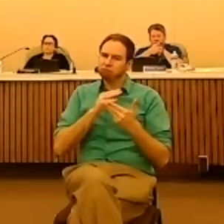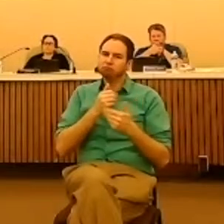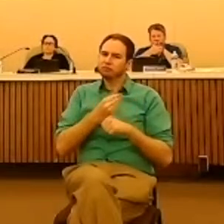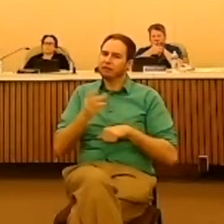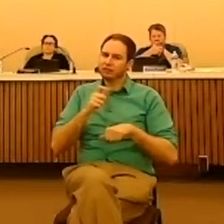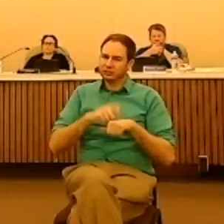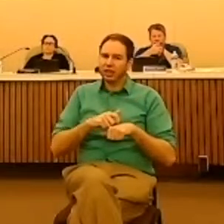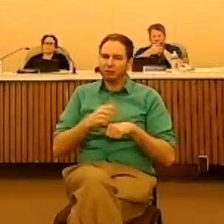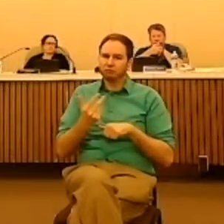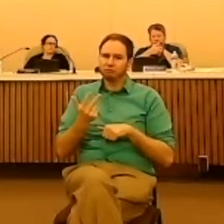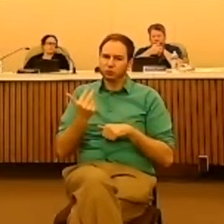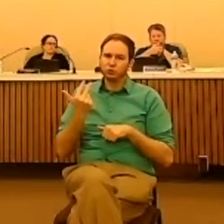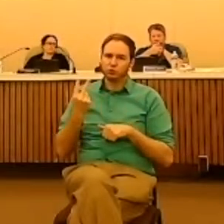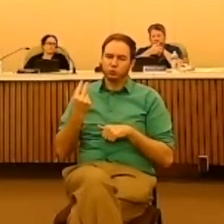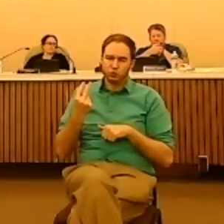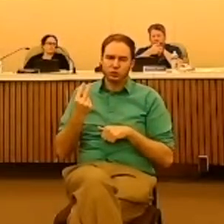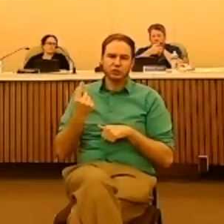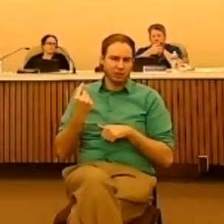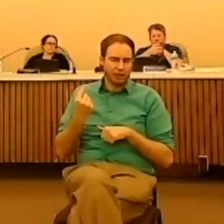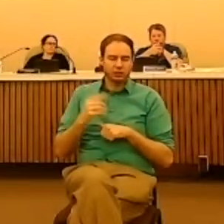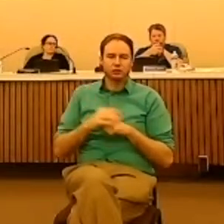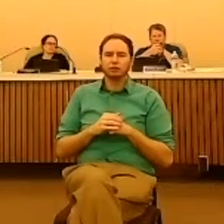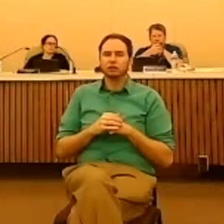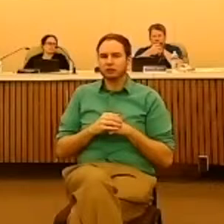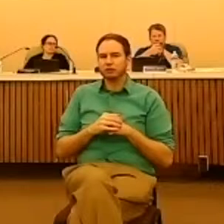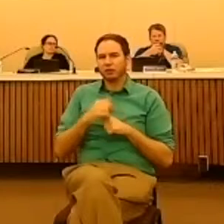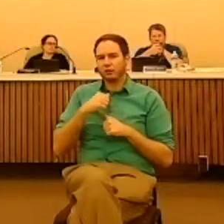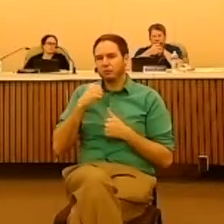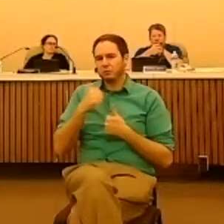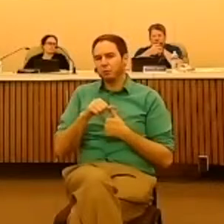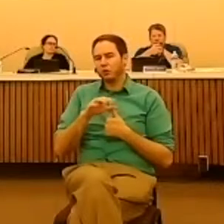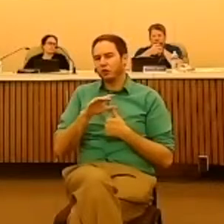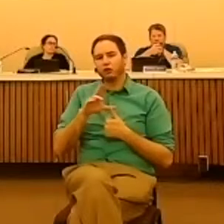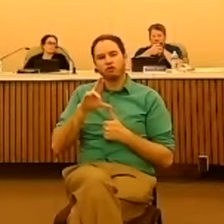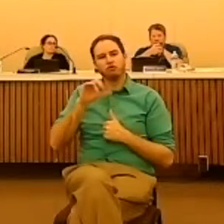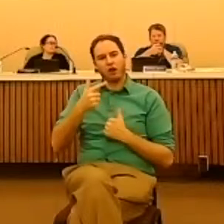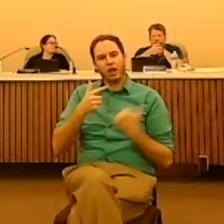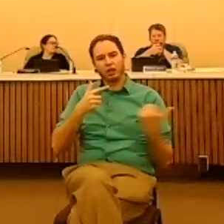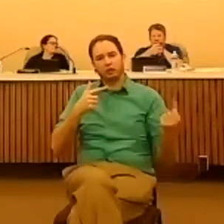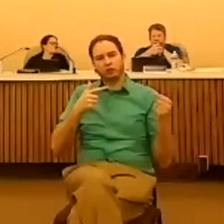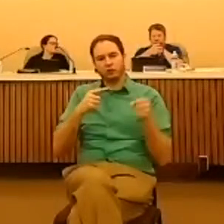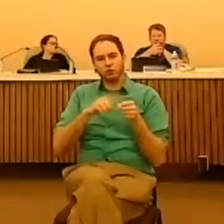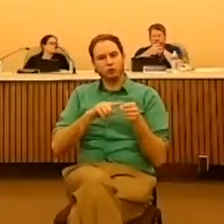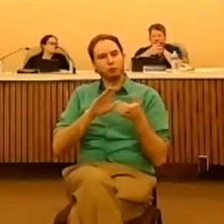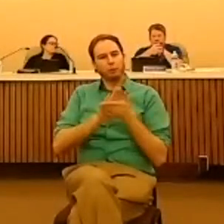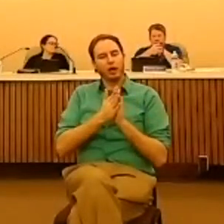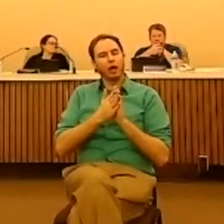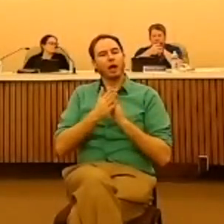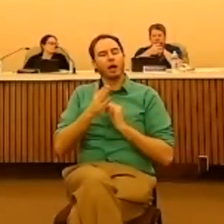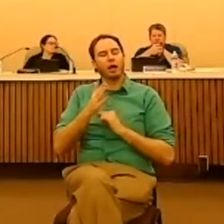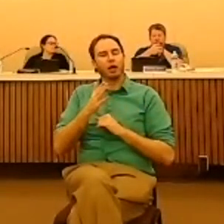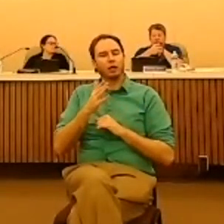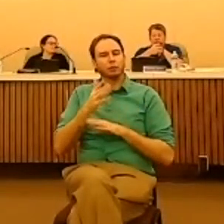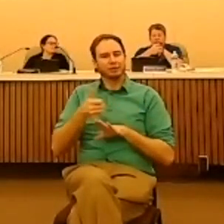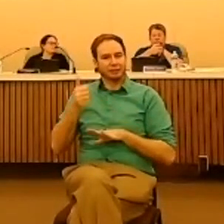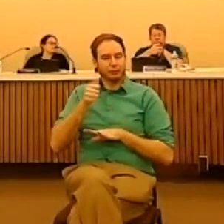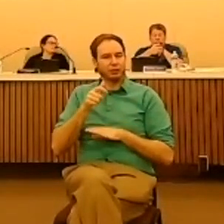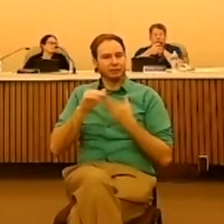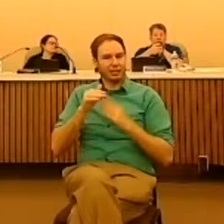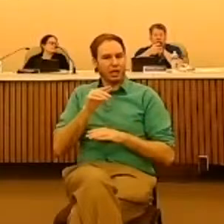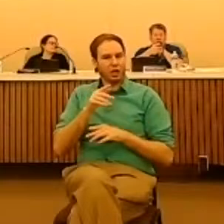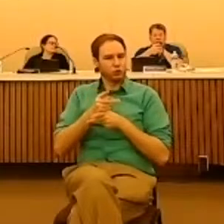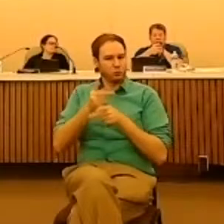years, specifically when I brought Craig on to be deputy town supervisor. He's had a lot